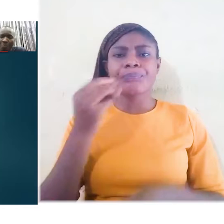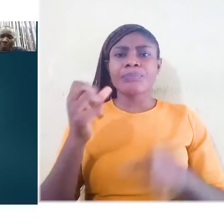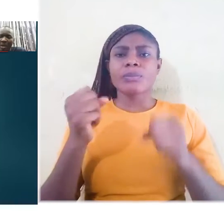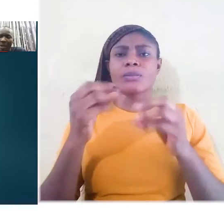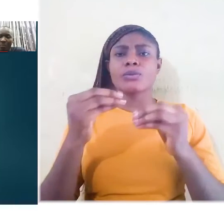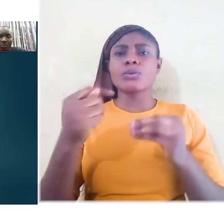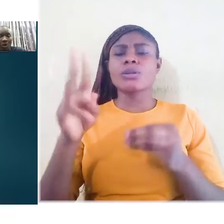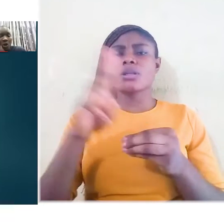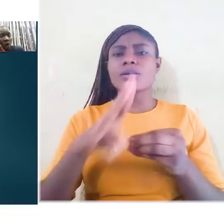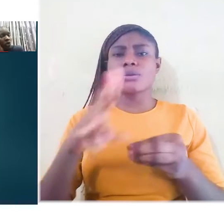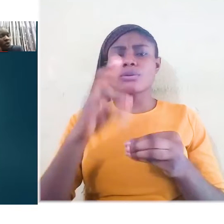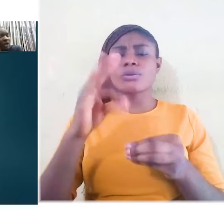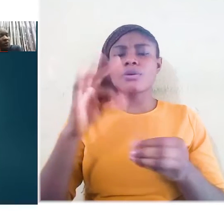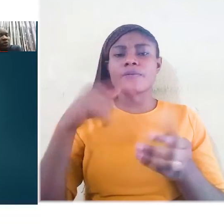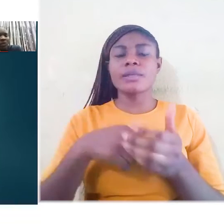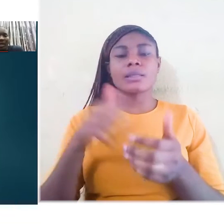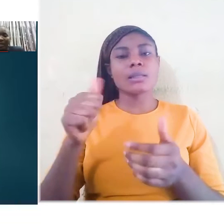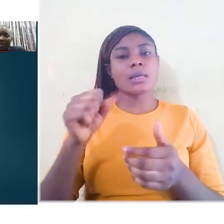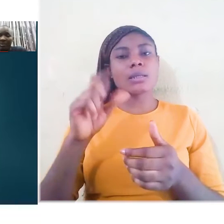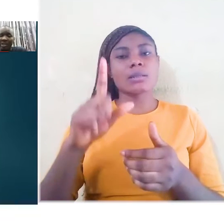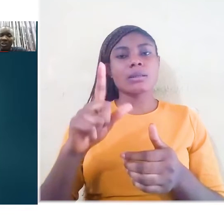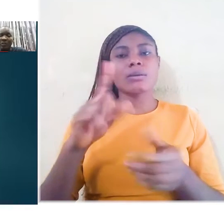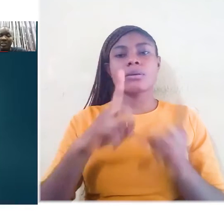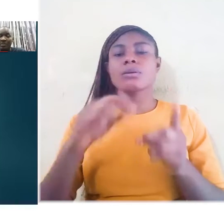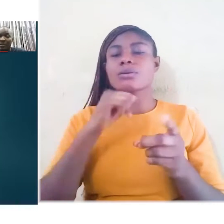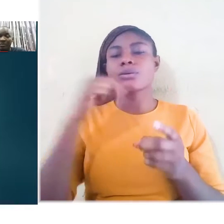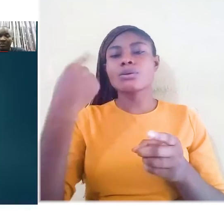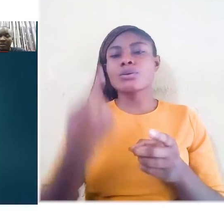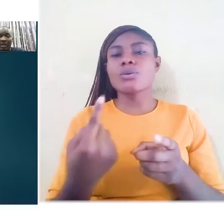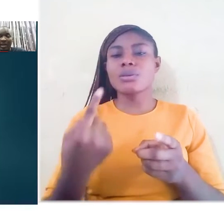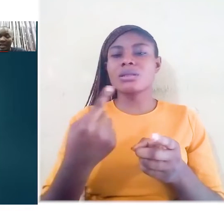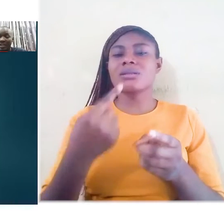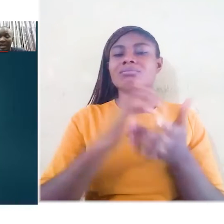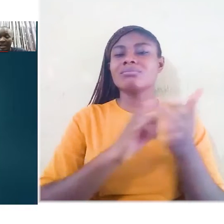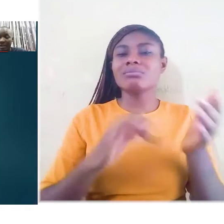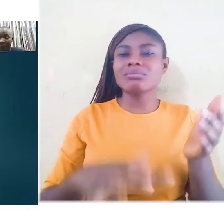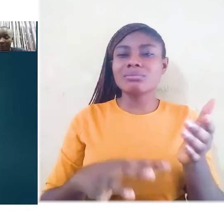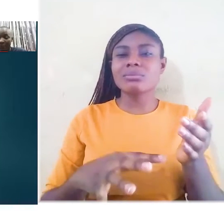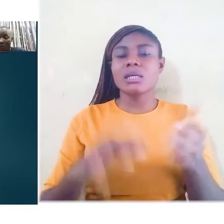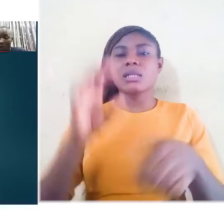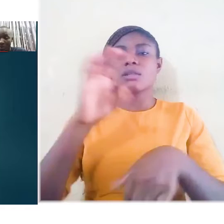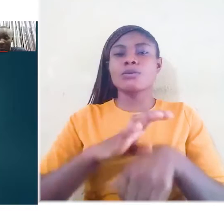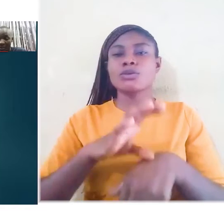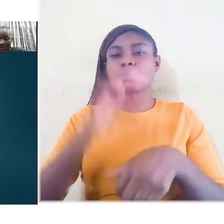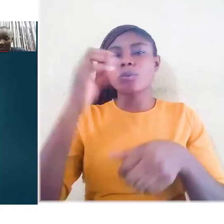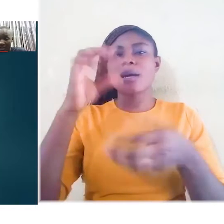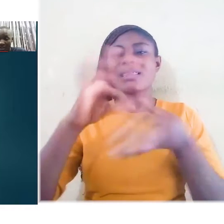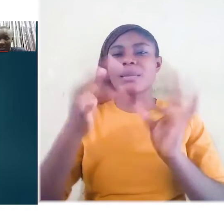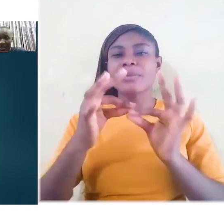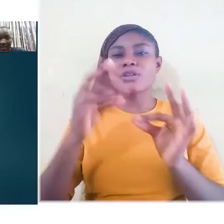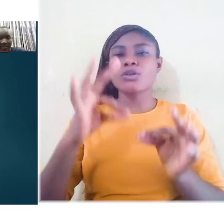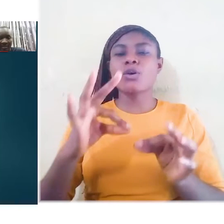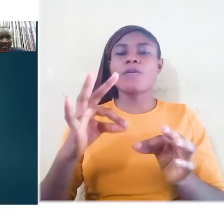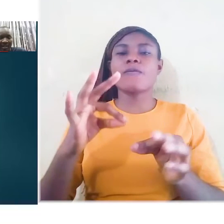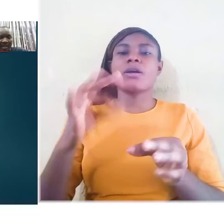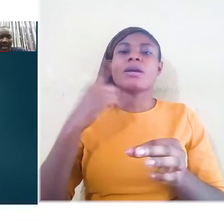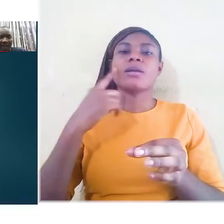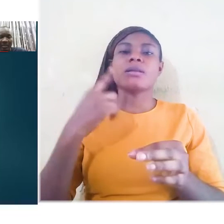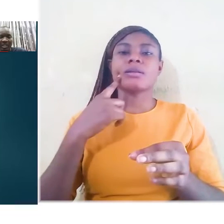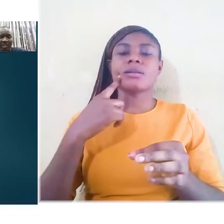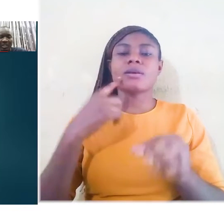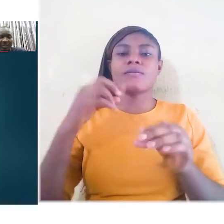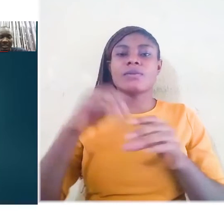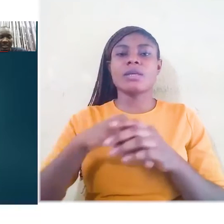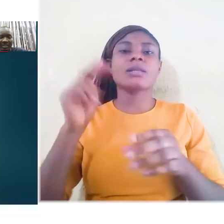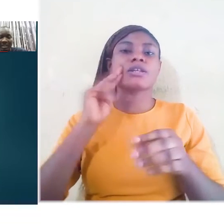mirror the cultural notion and interpretation of a typical Nigerian deaf community. It doesn't.